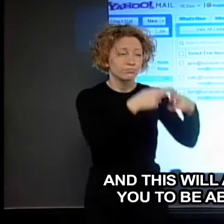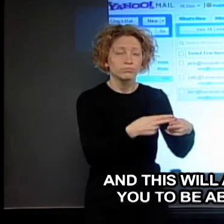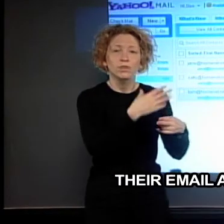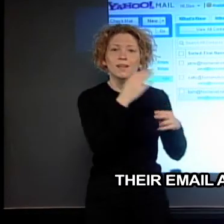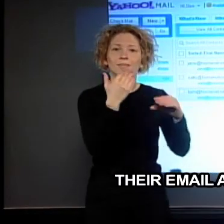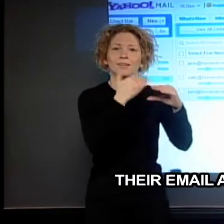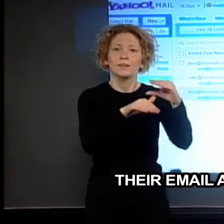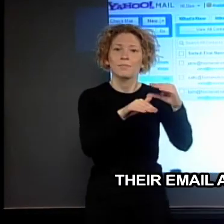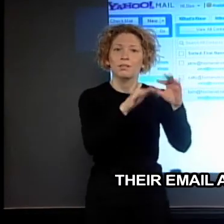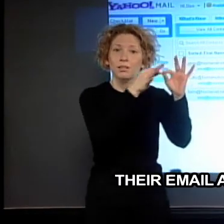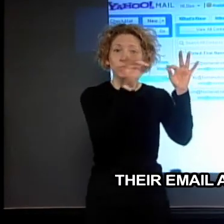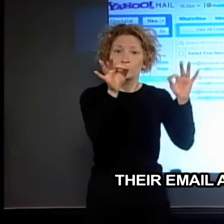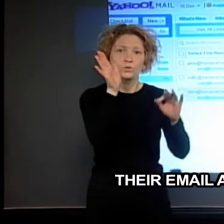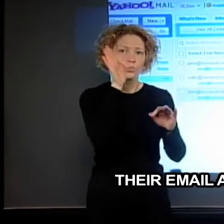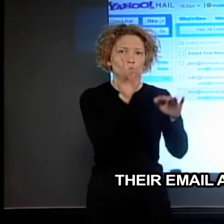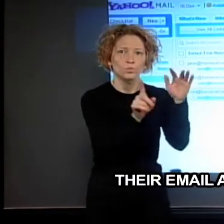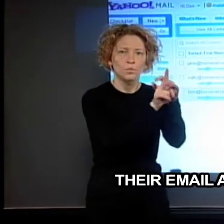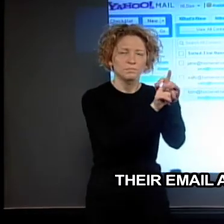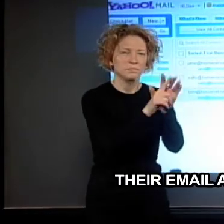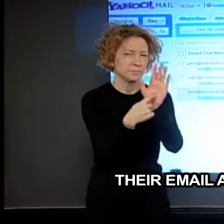see their email addresses.